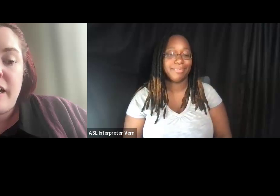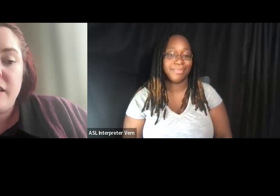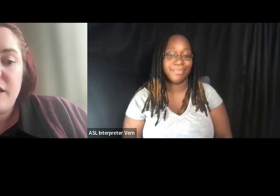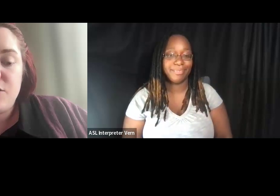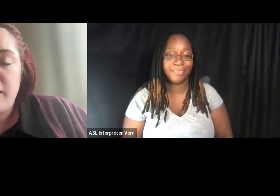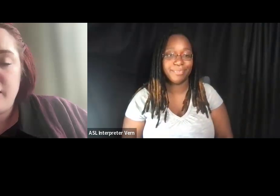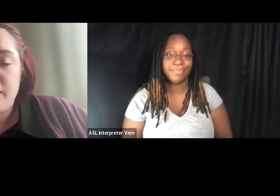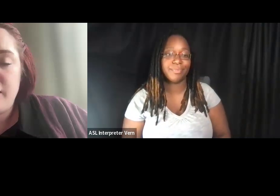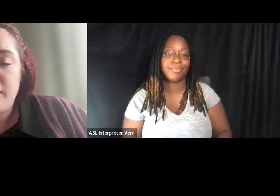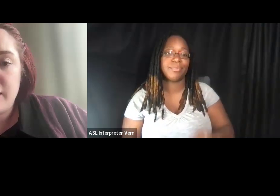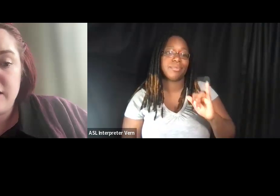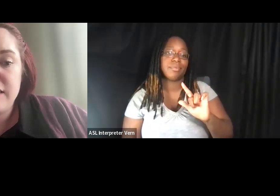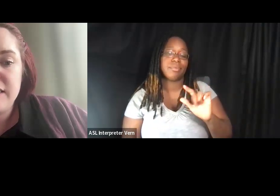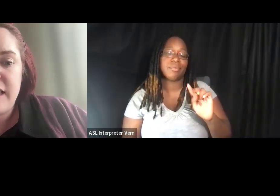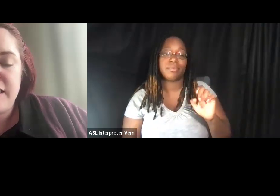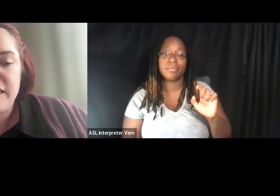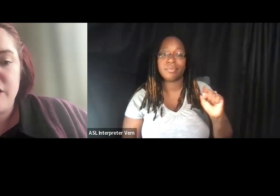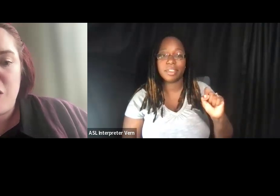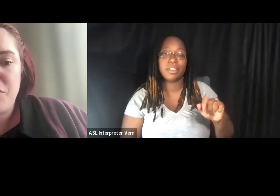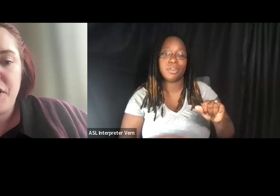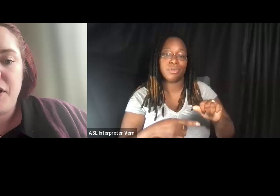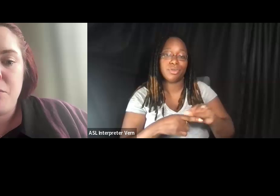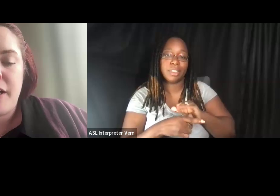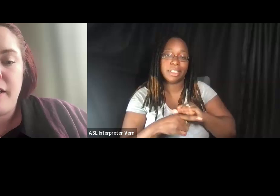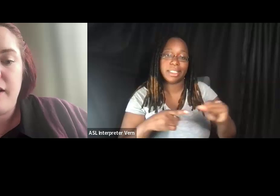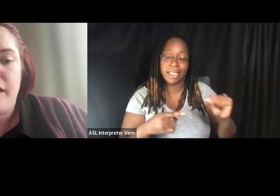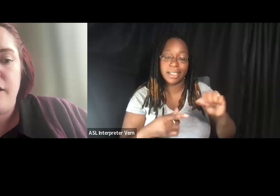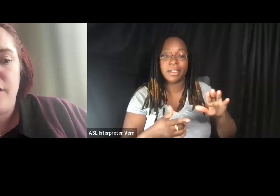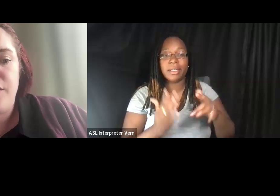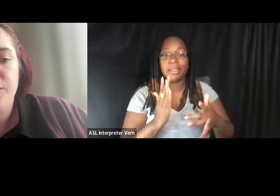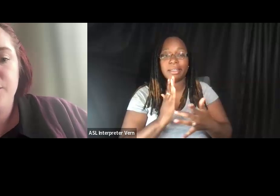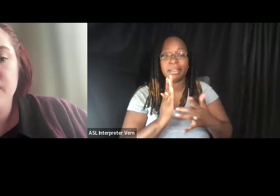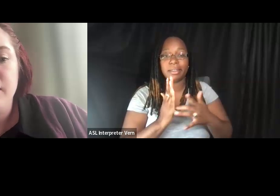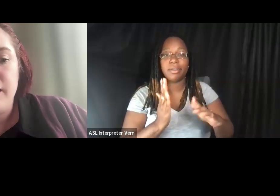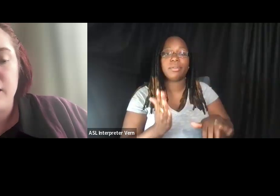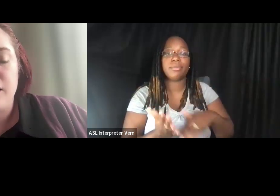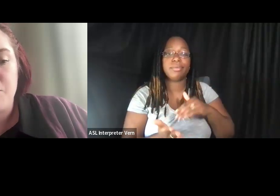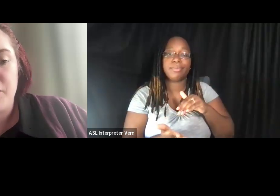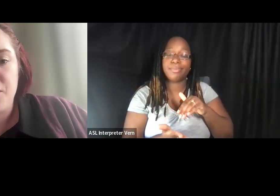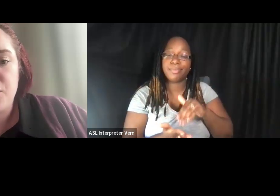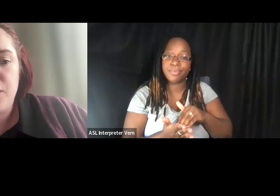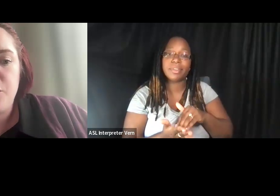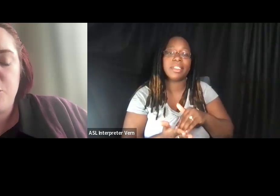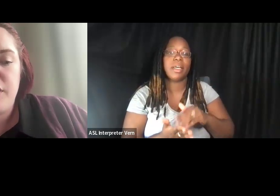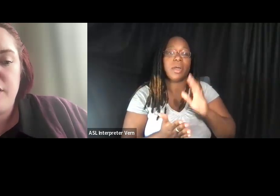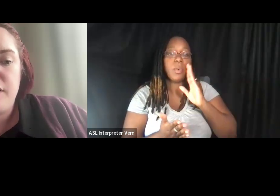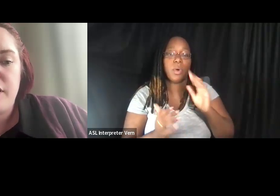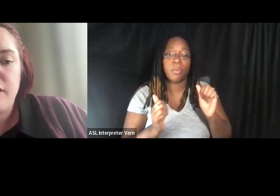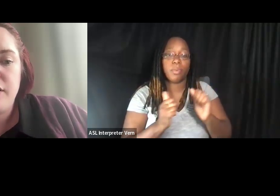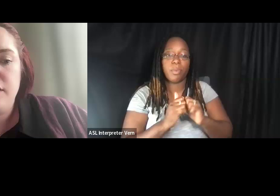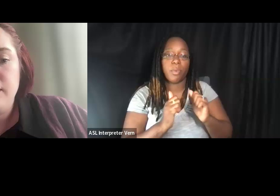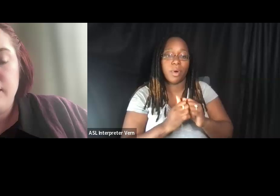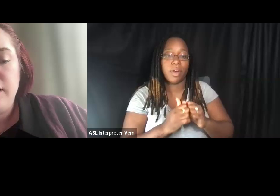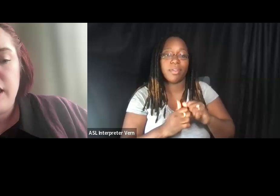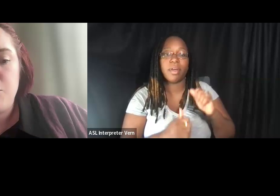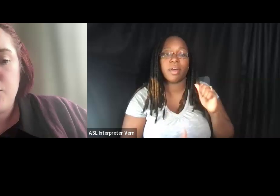The ILNet Training and Technical Assistance Center is operated by ILRU in collaboration with